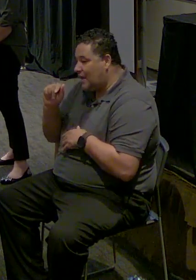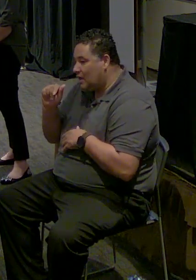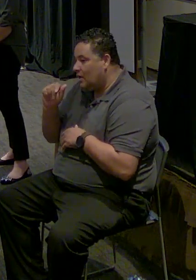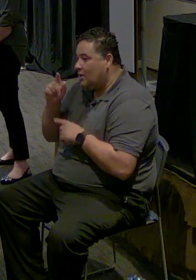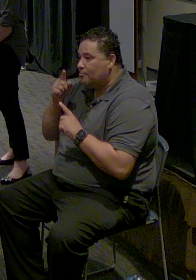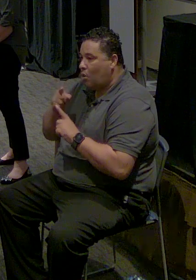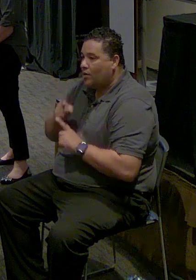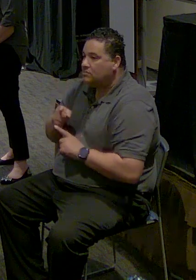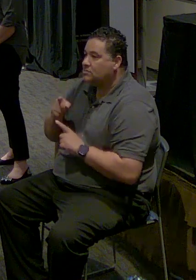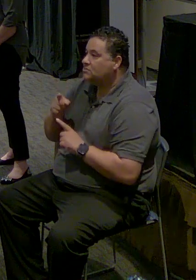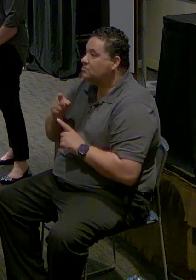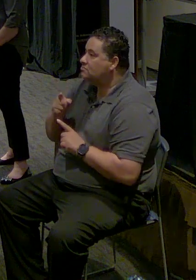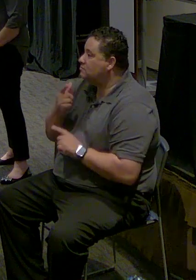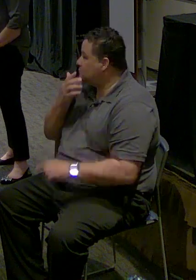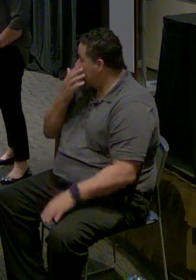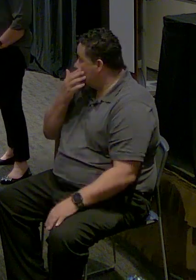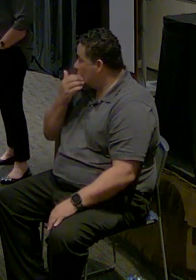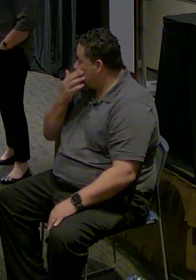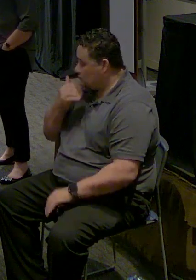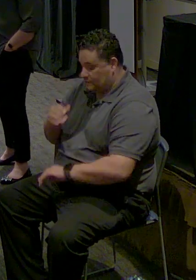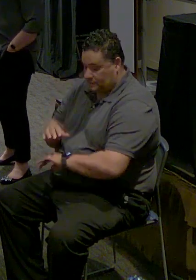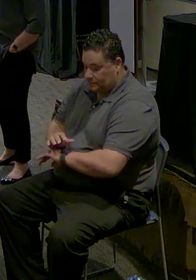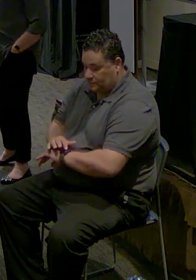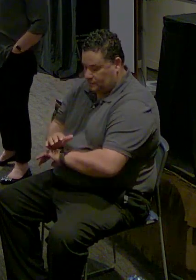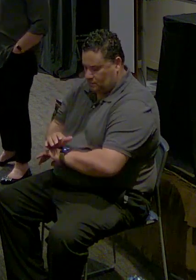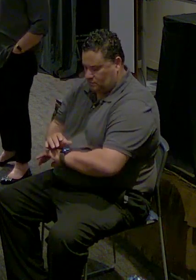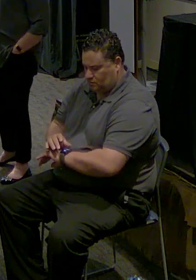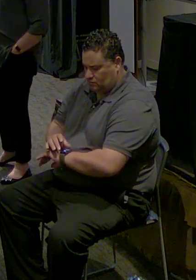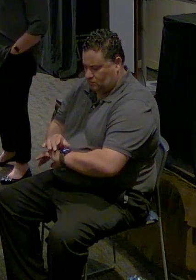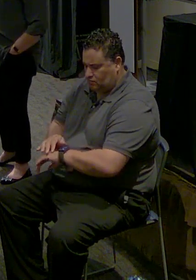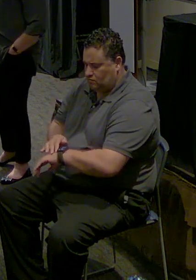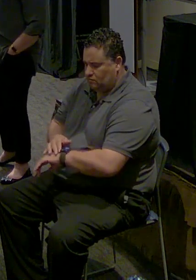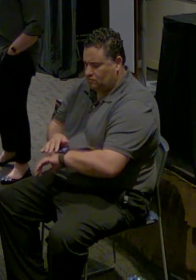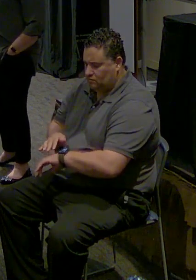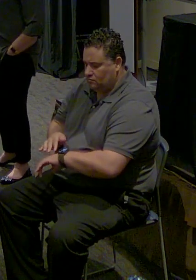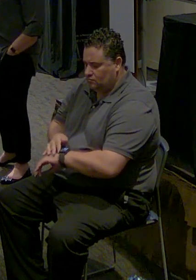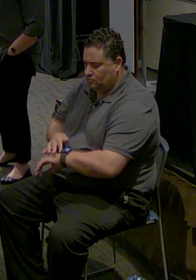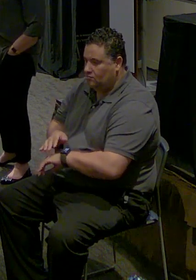Somebody say yes? Anybody want to share with the group something that you thought of?